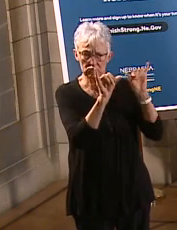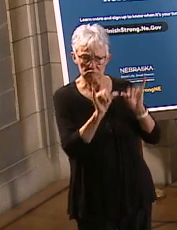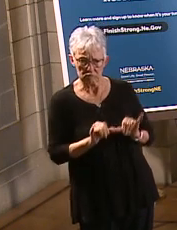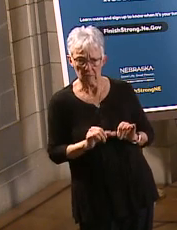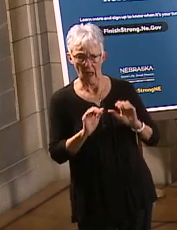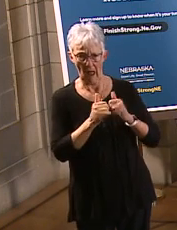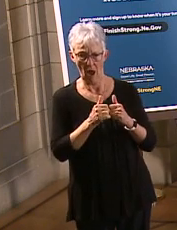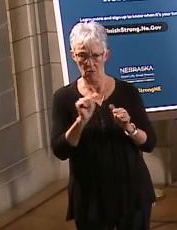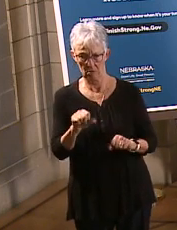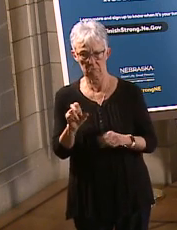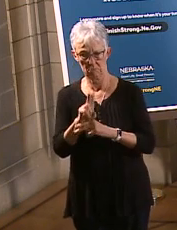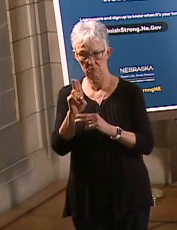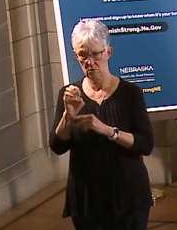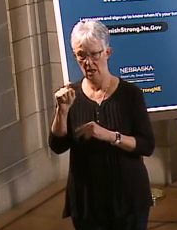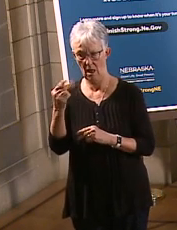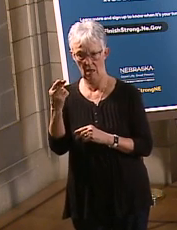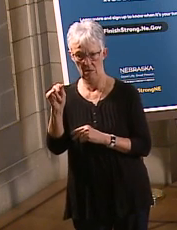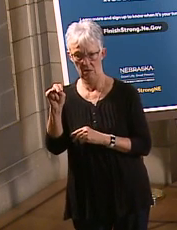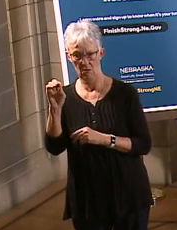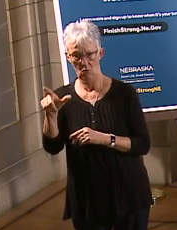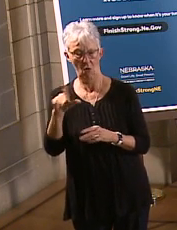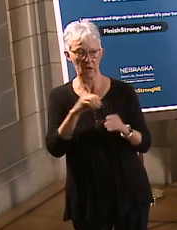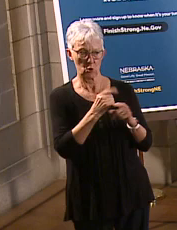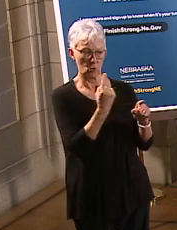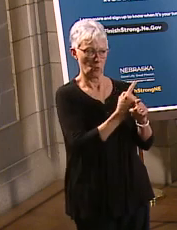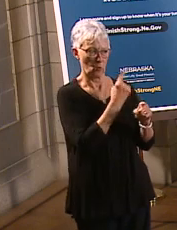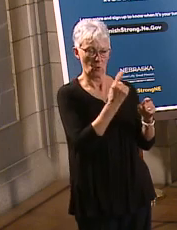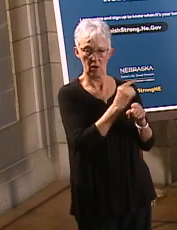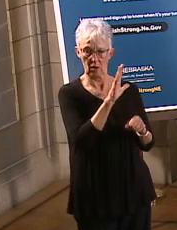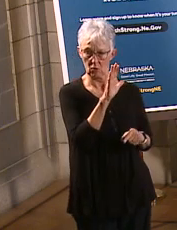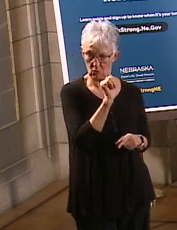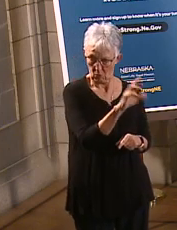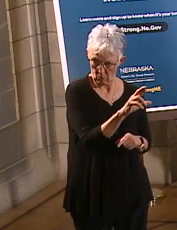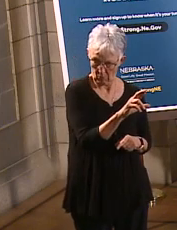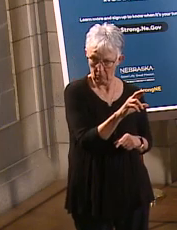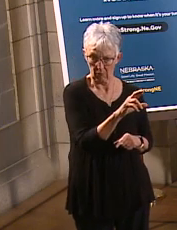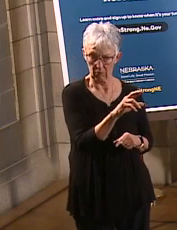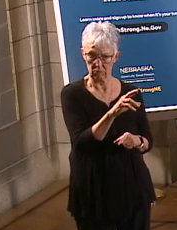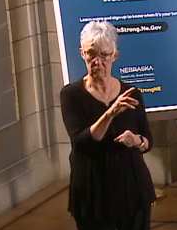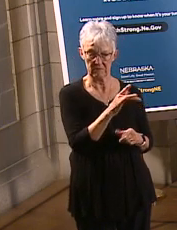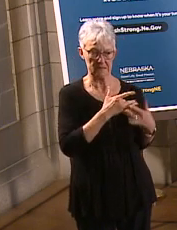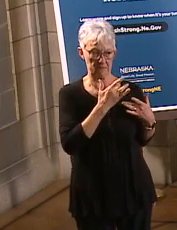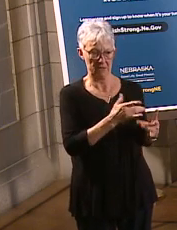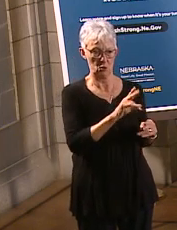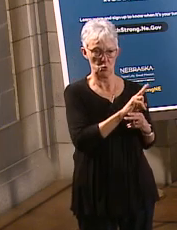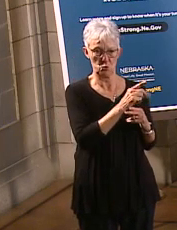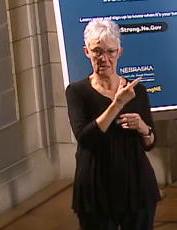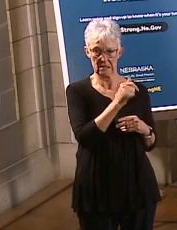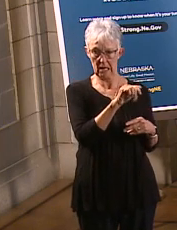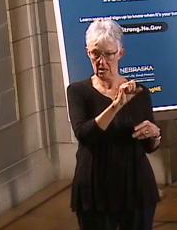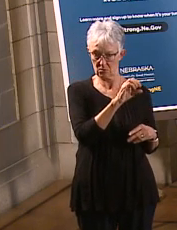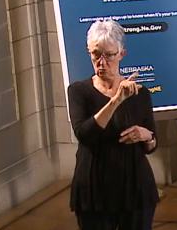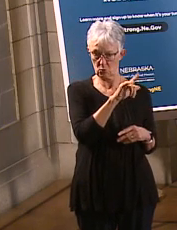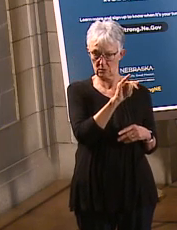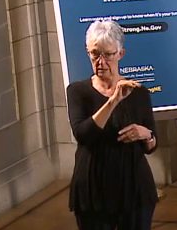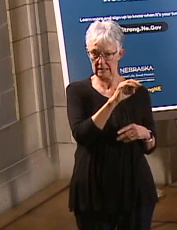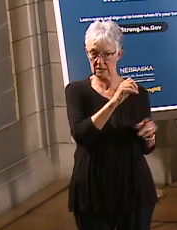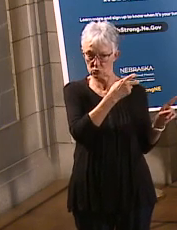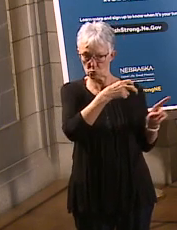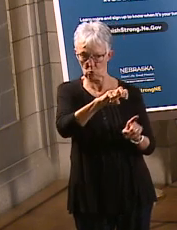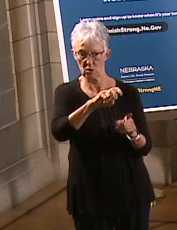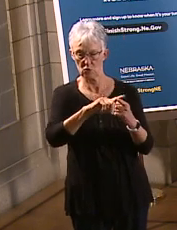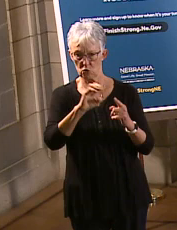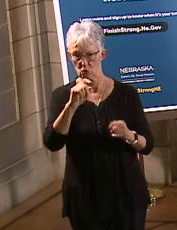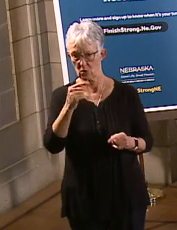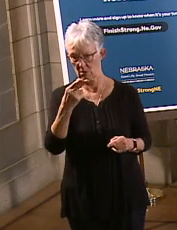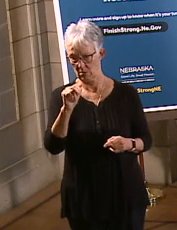gas-burning vehicle. So what we're doing here is really just a continuation of that tradition here in Nebraska of being a leader and looking at